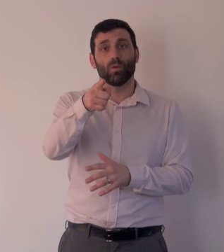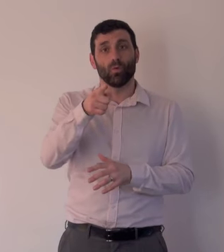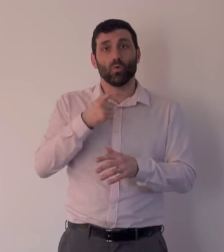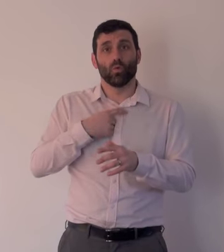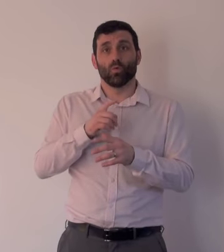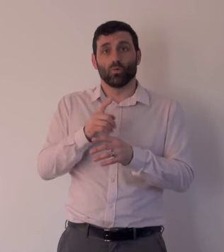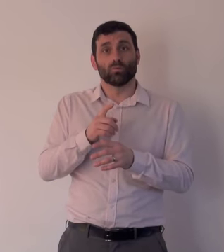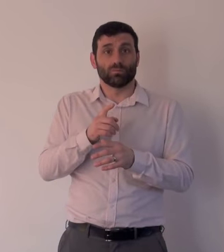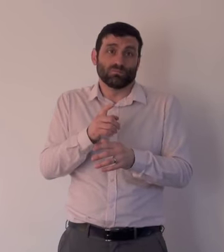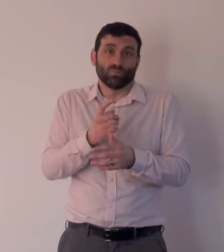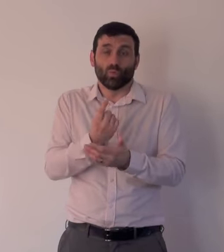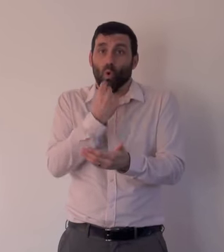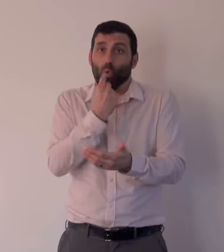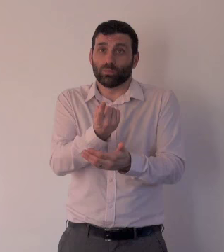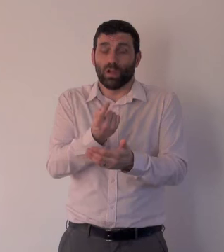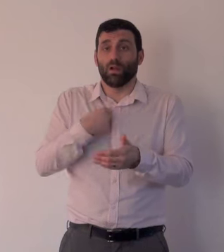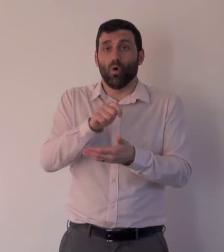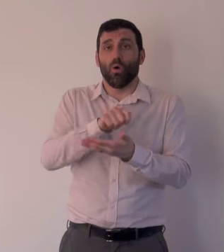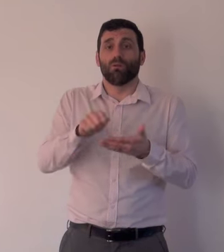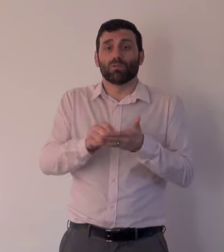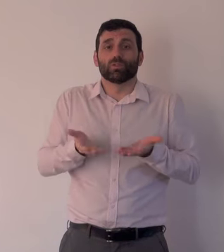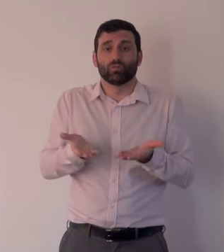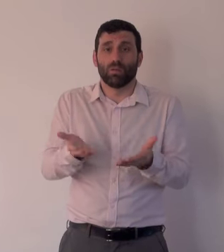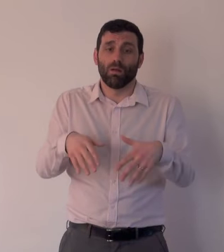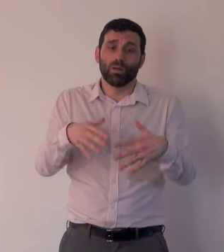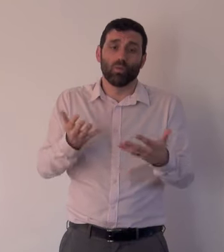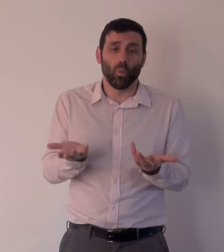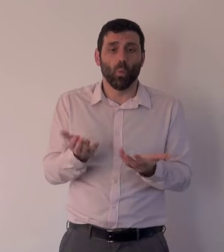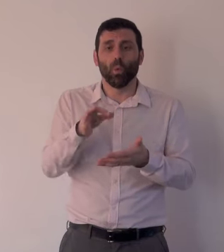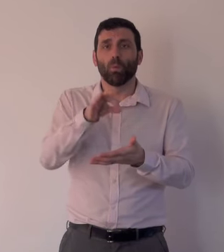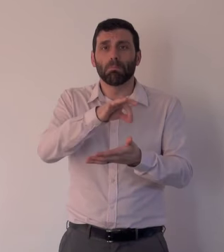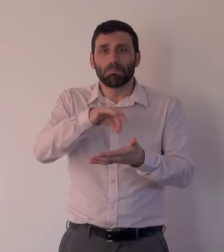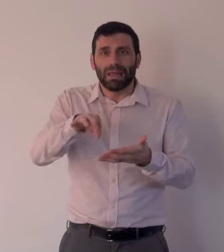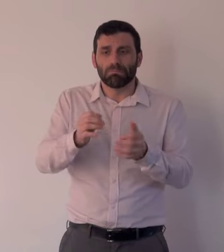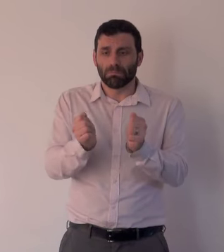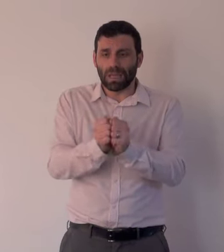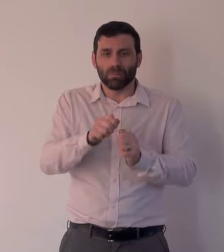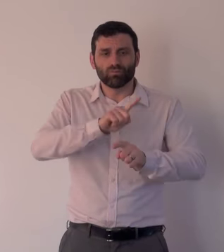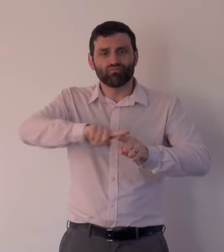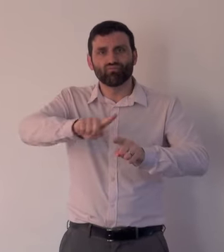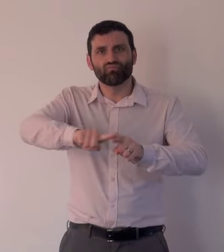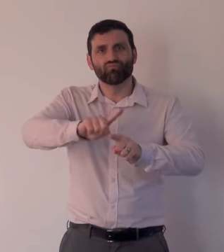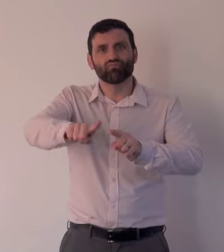You will need to order new office supplies and to monitor our